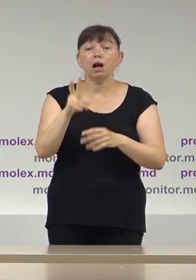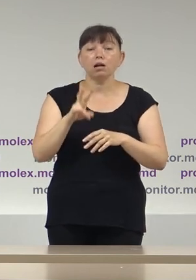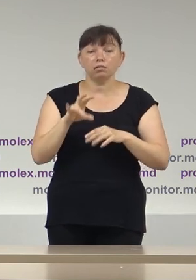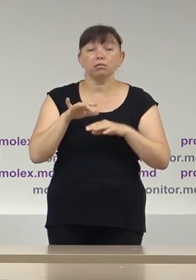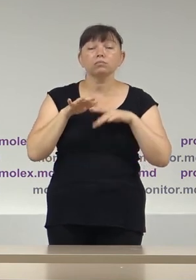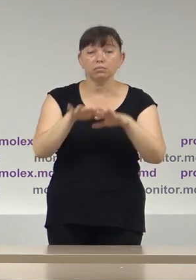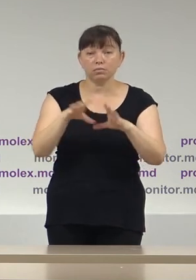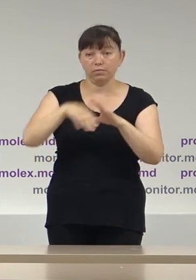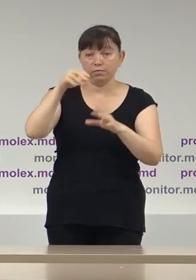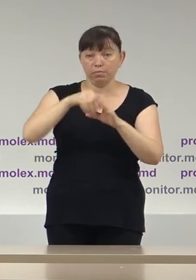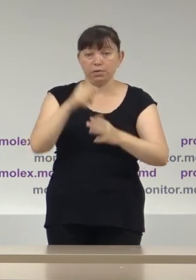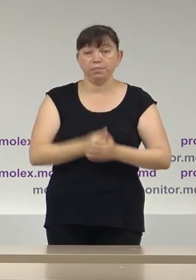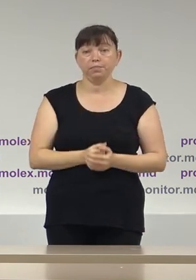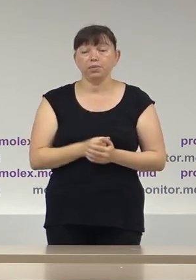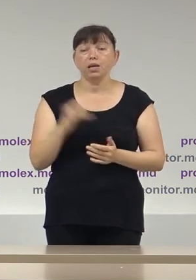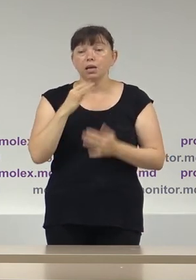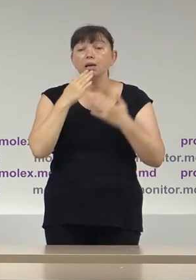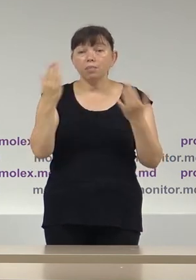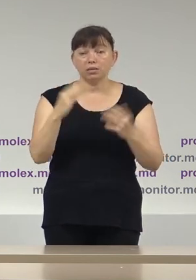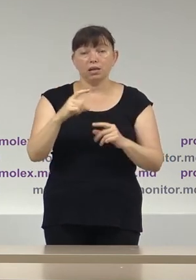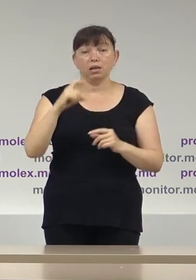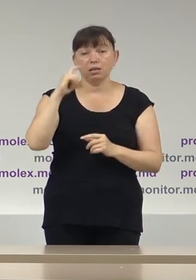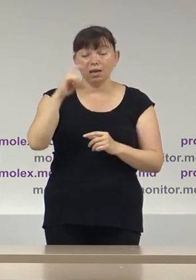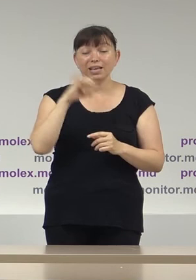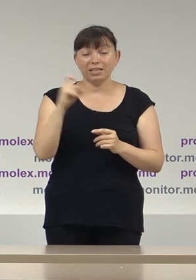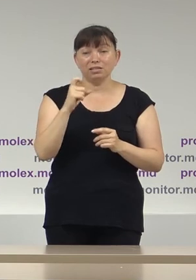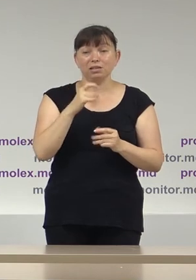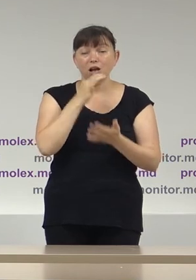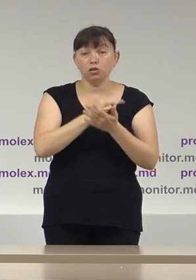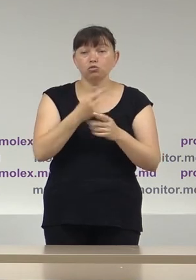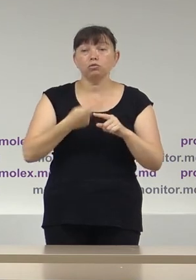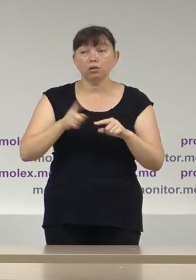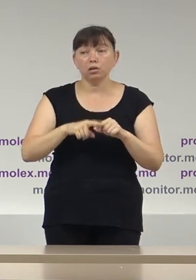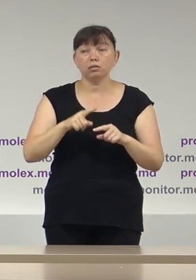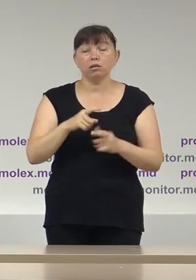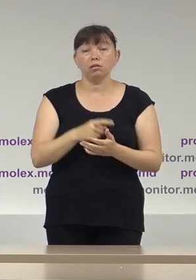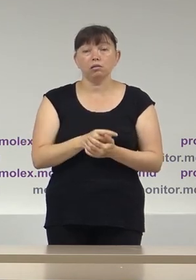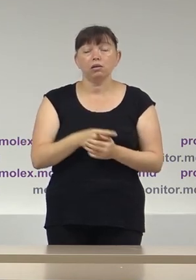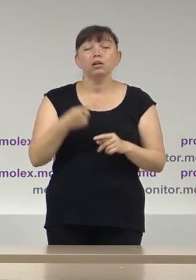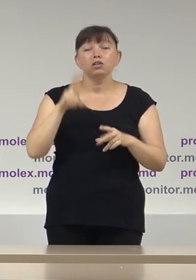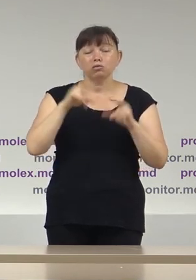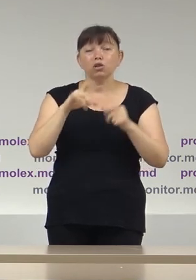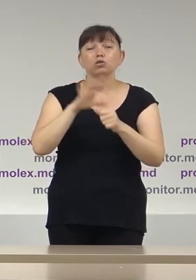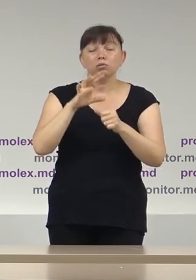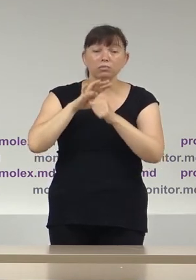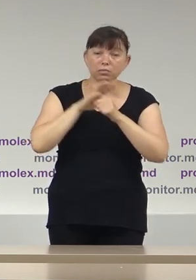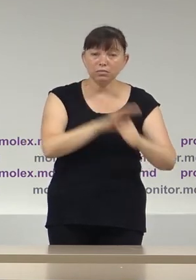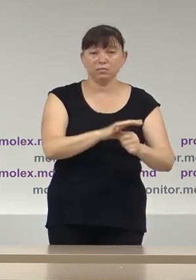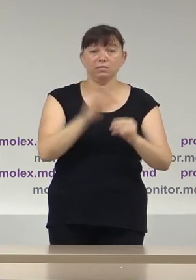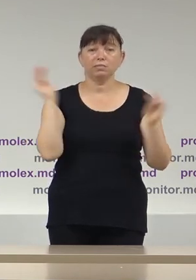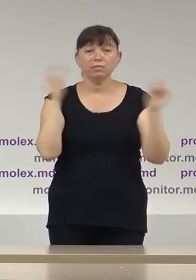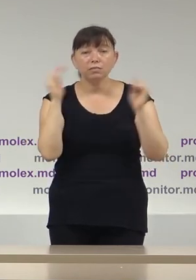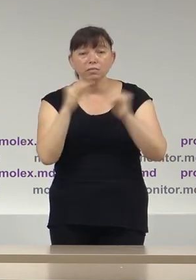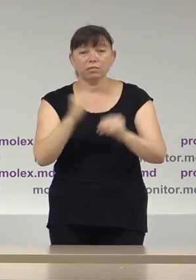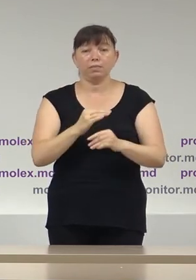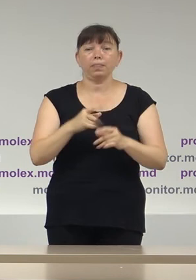our findings regarding the funding of electoral campaigns. And the last section in the report